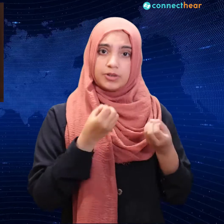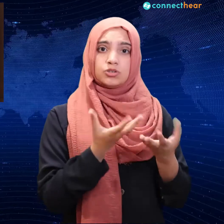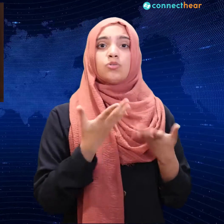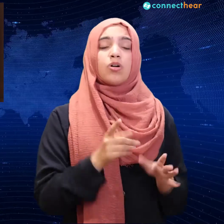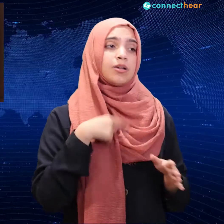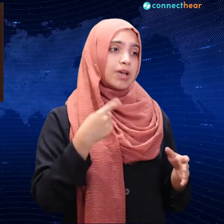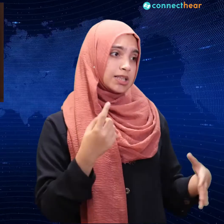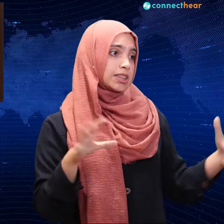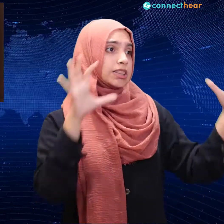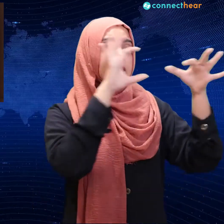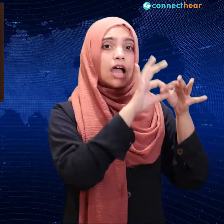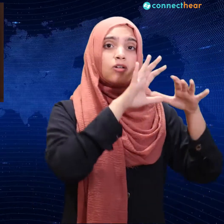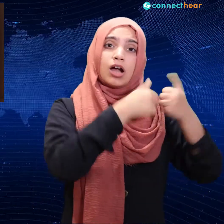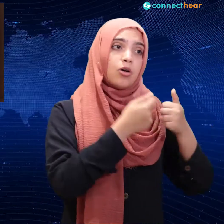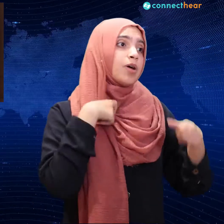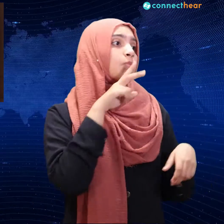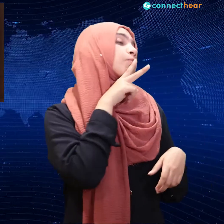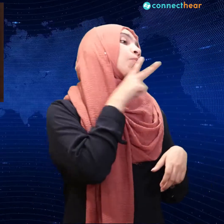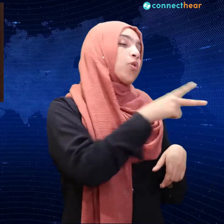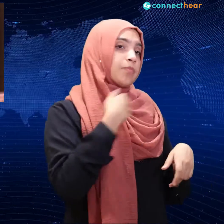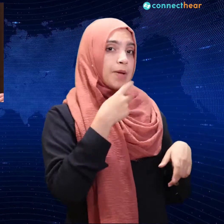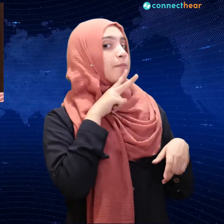over to Pakistan. We told them exactly the same